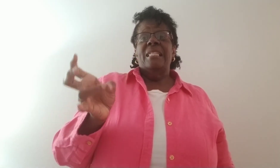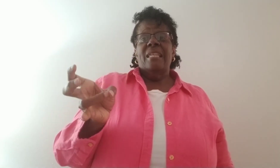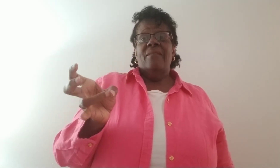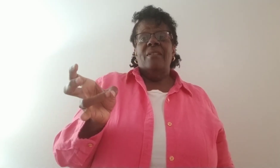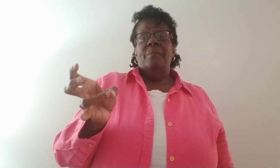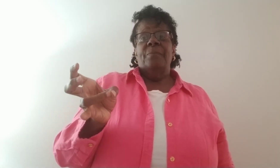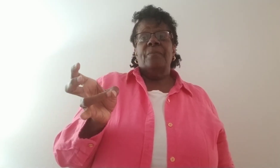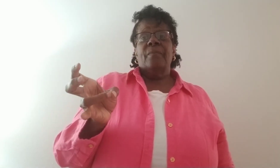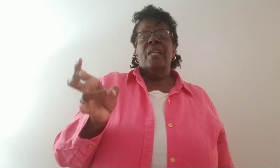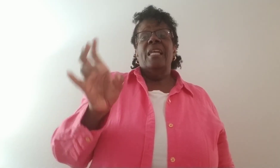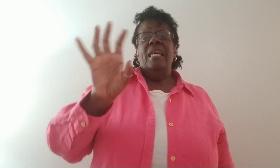87,